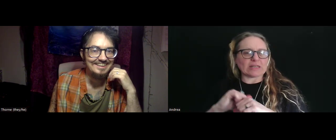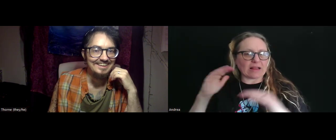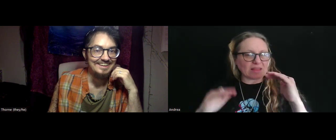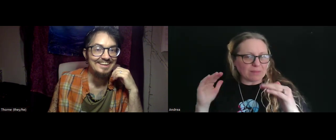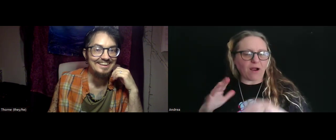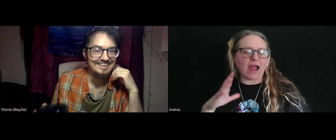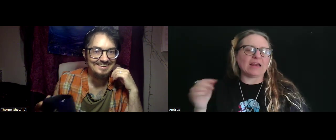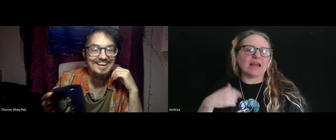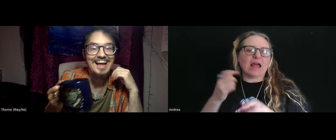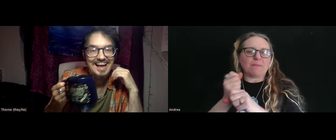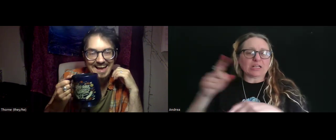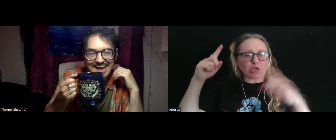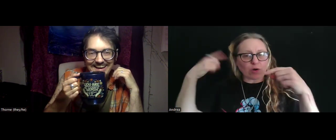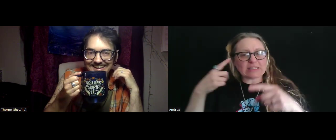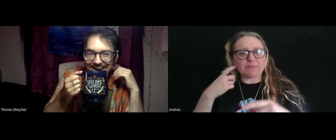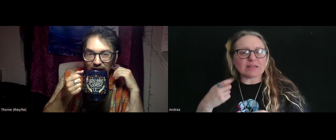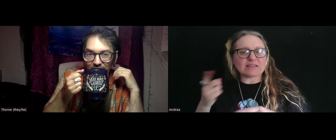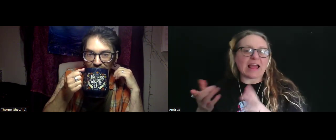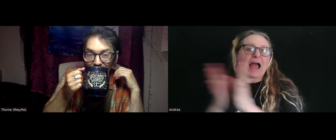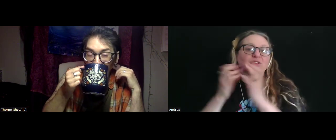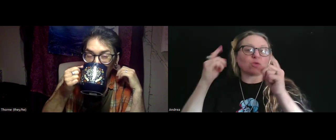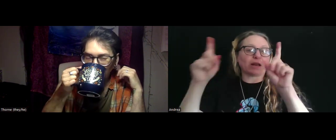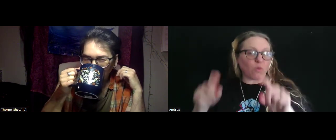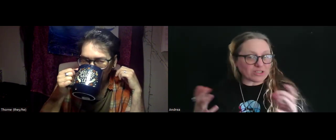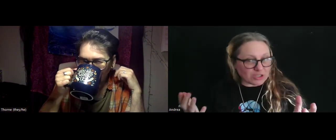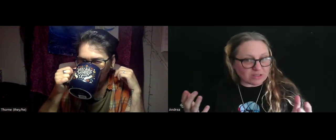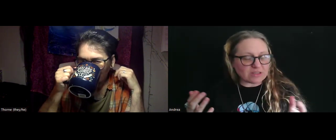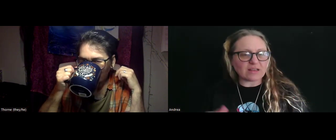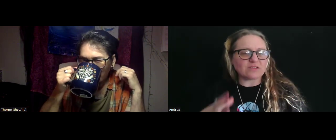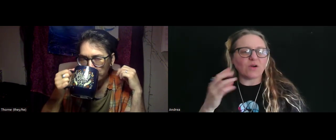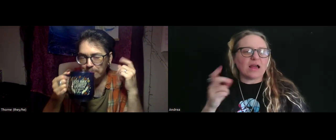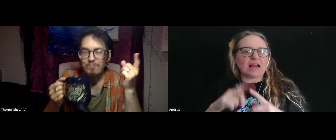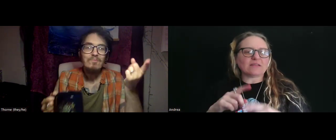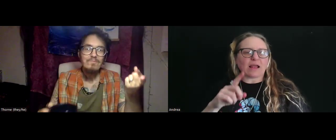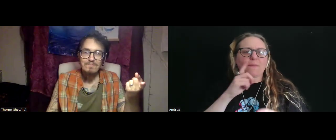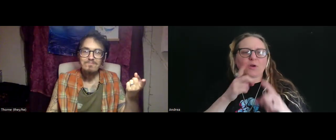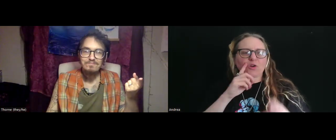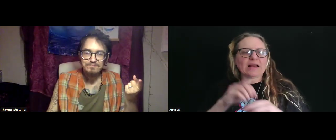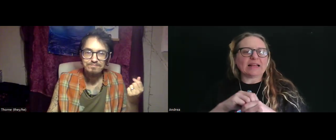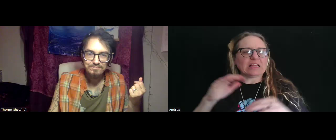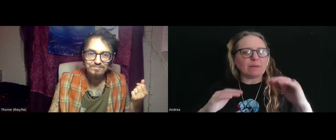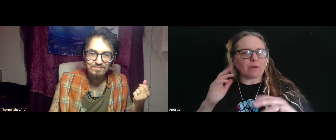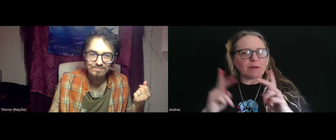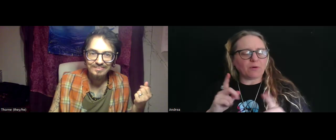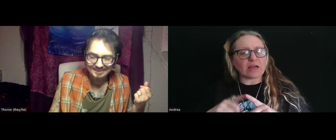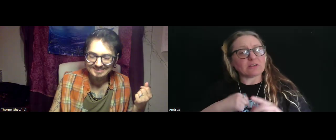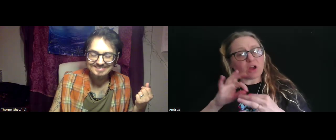a Libra, and it makes her crazy because they ask so many questions. And so it's like Mercury and Libra people can